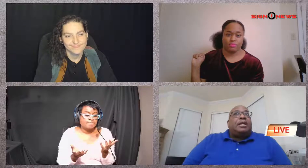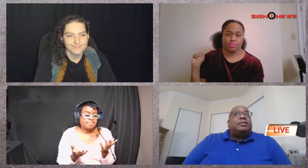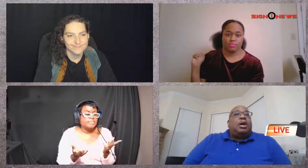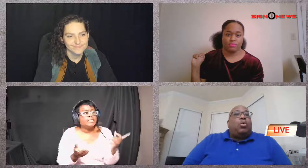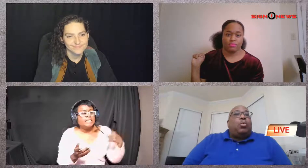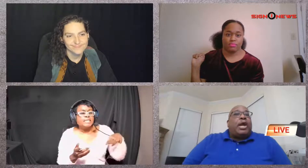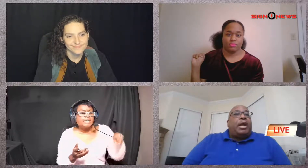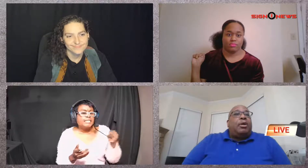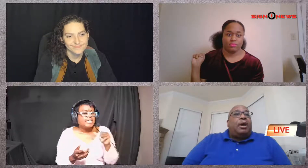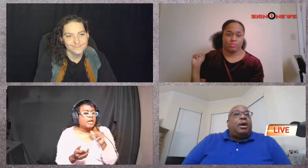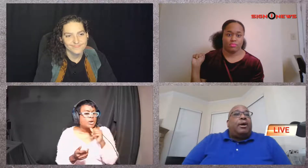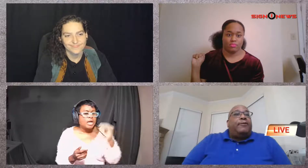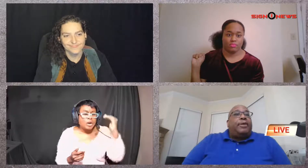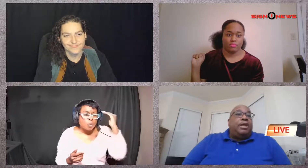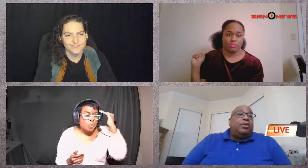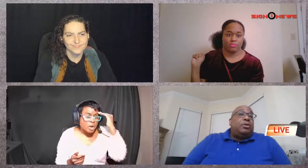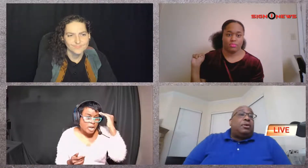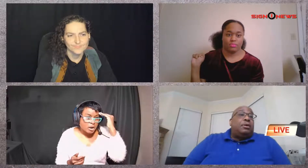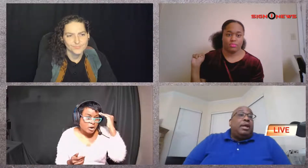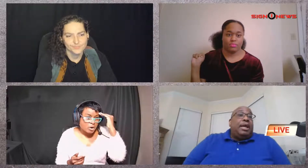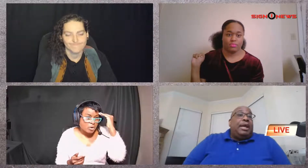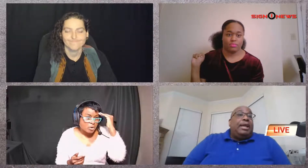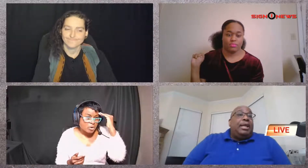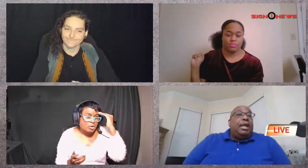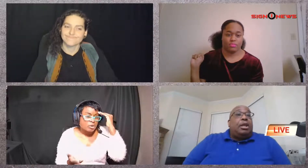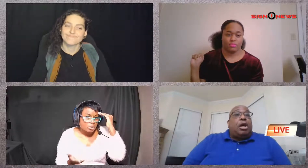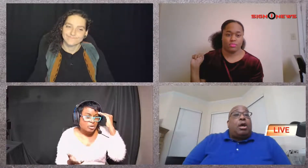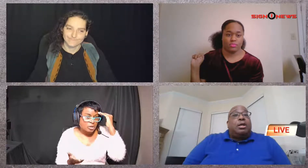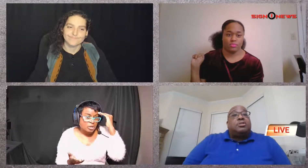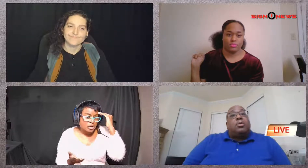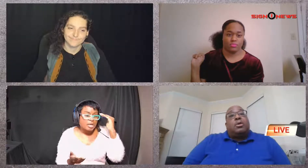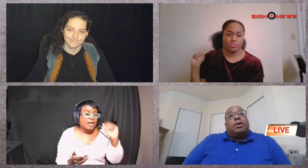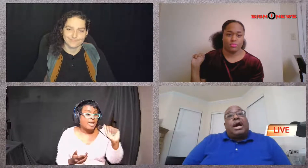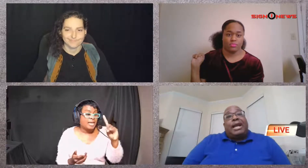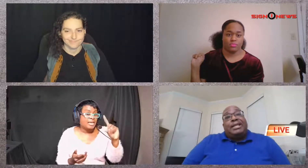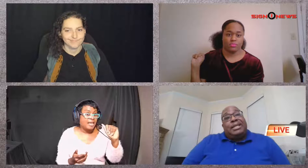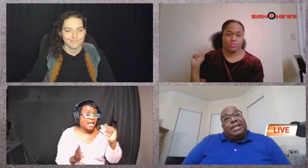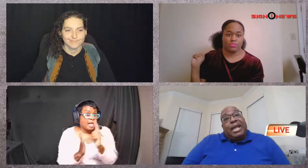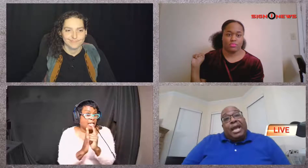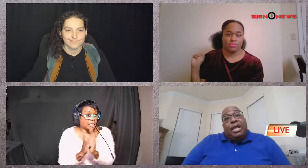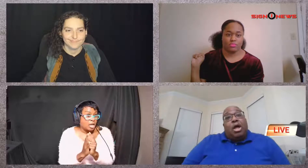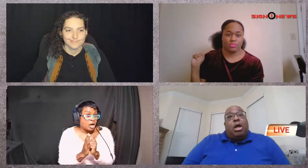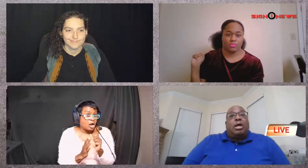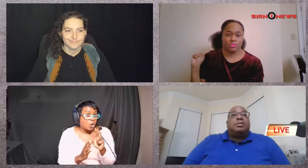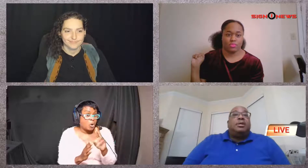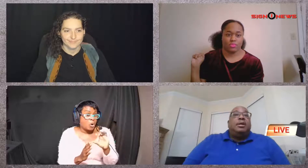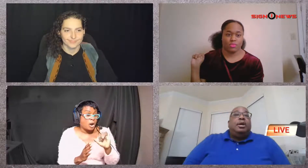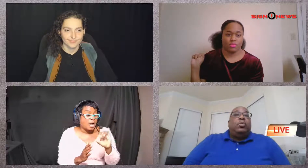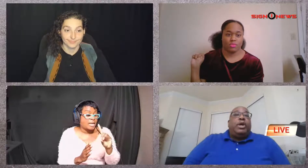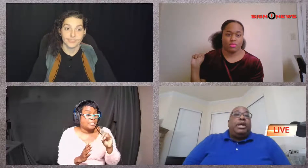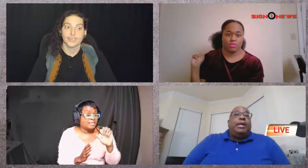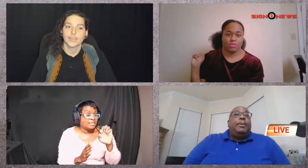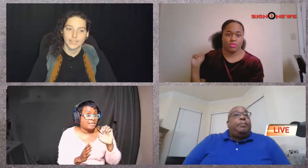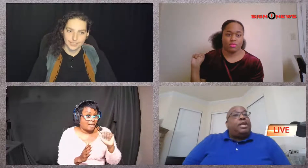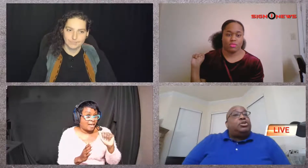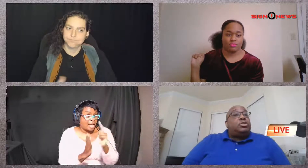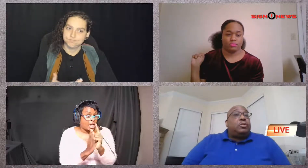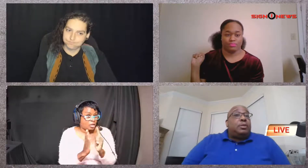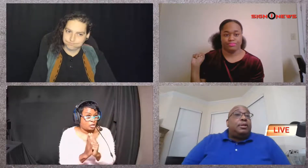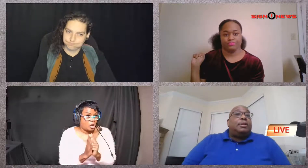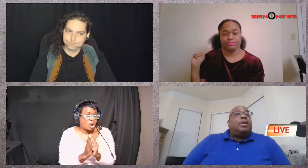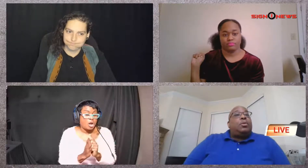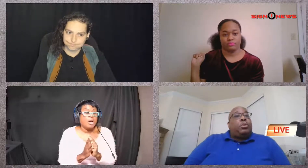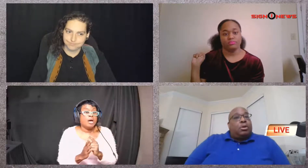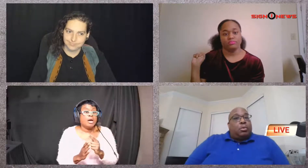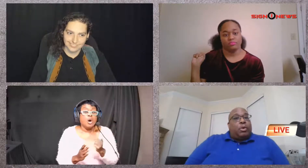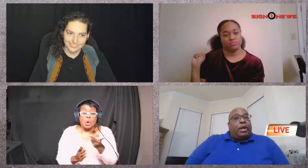were not aware of either ADA laws or IDEA laws, we made